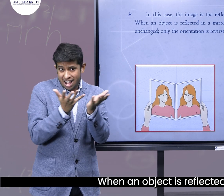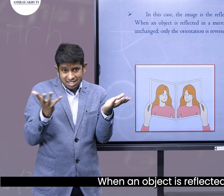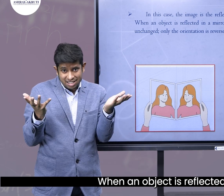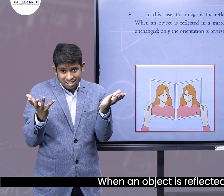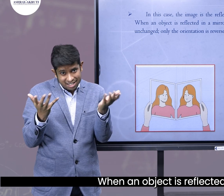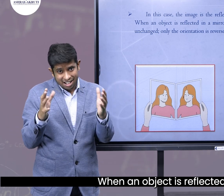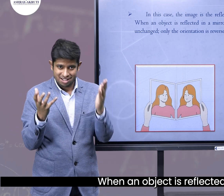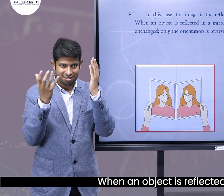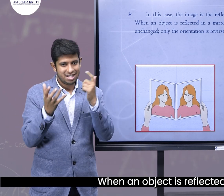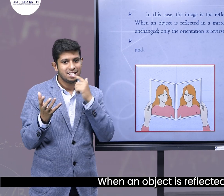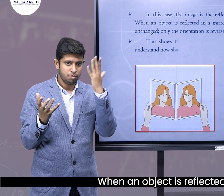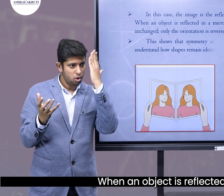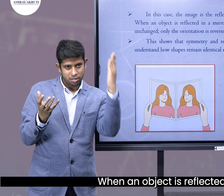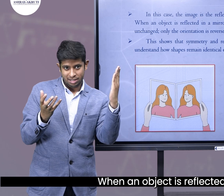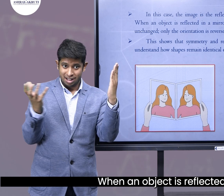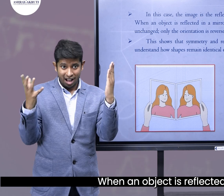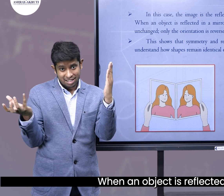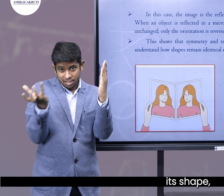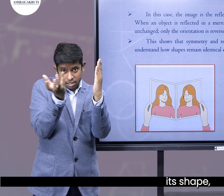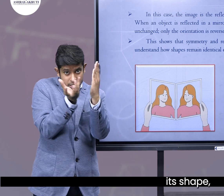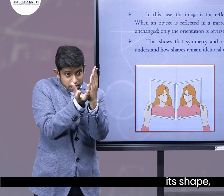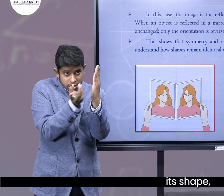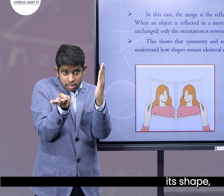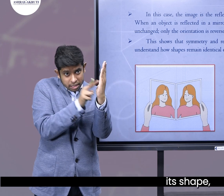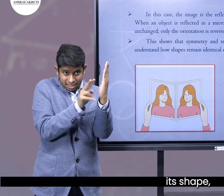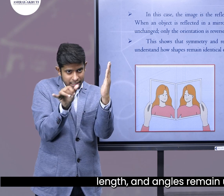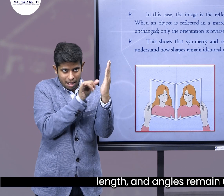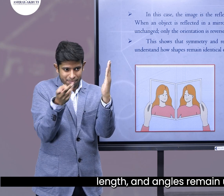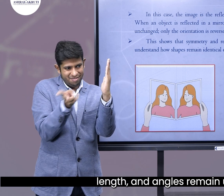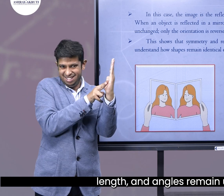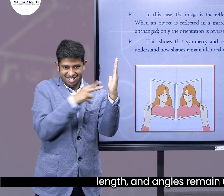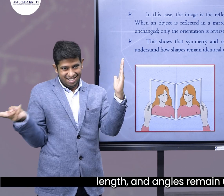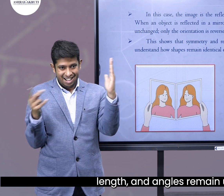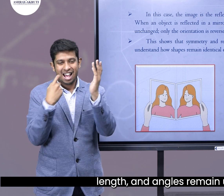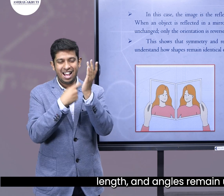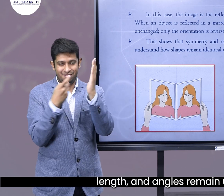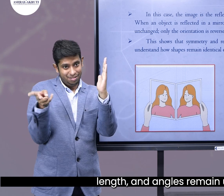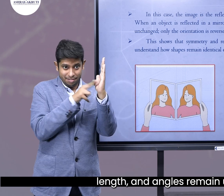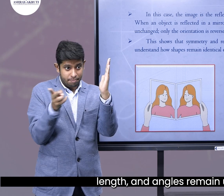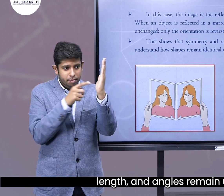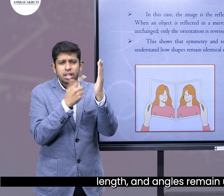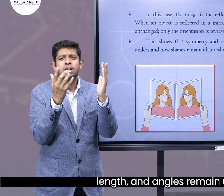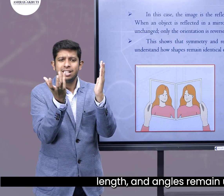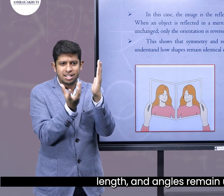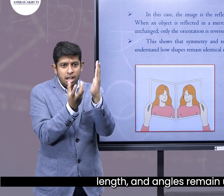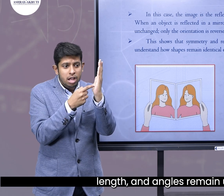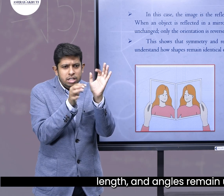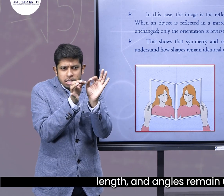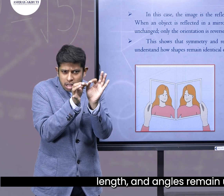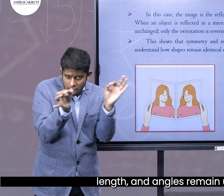When an object is reflected in a mirror, its shape, length, and angles remain